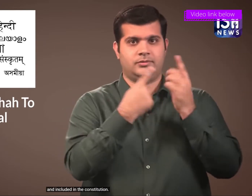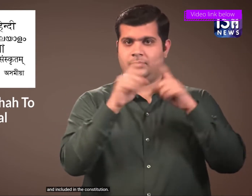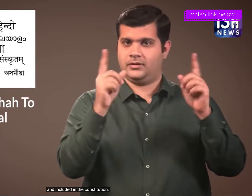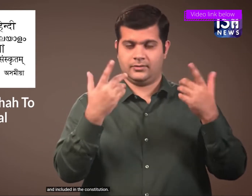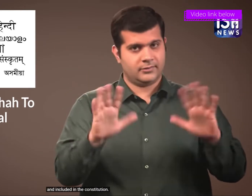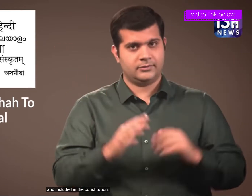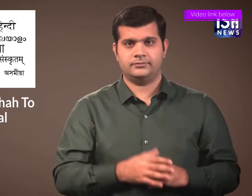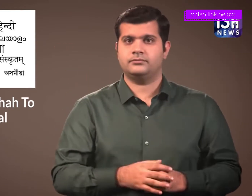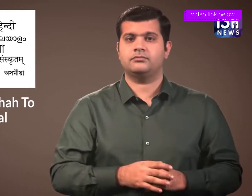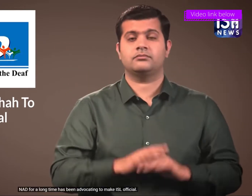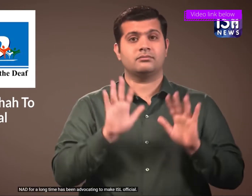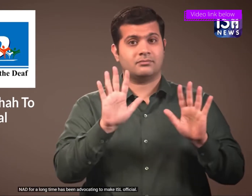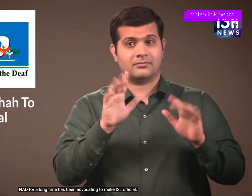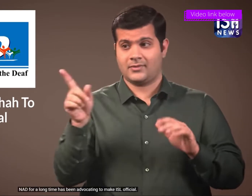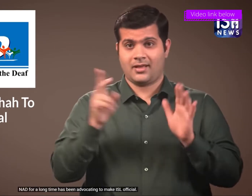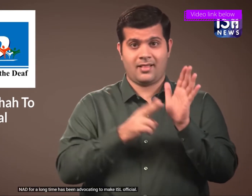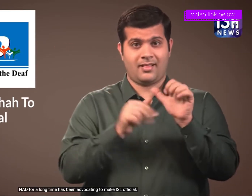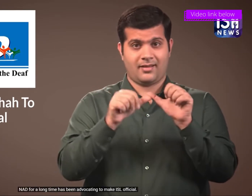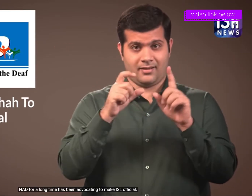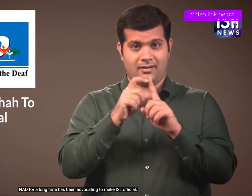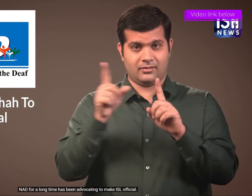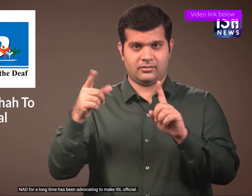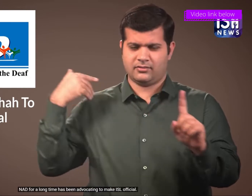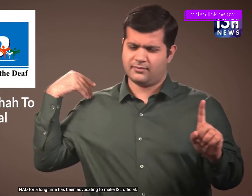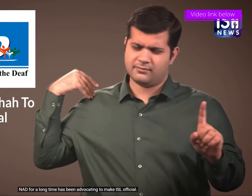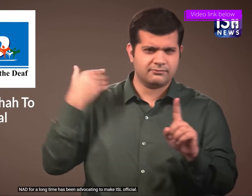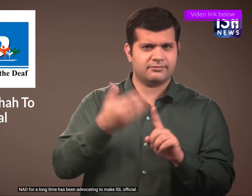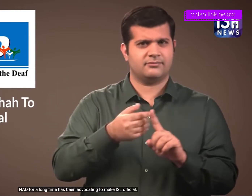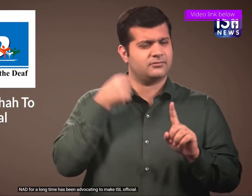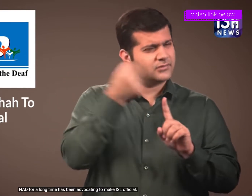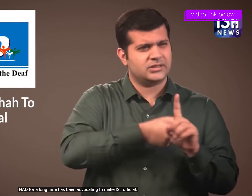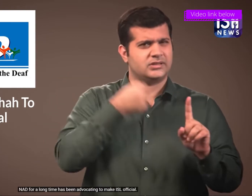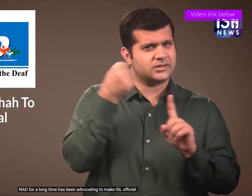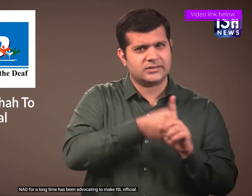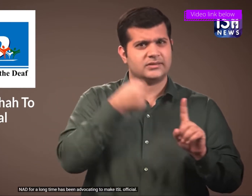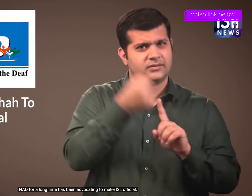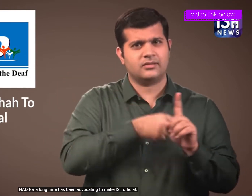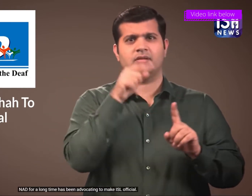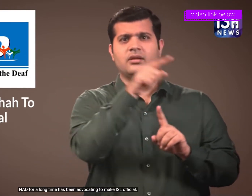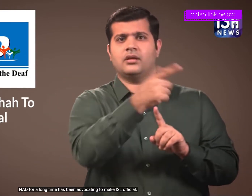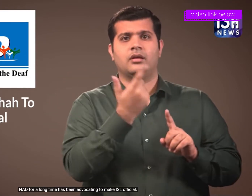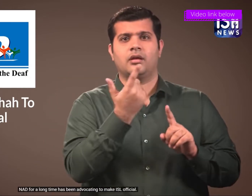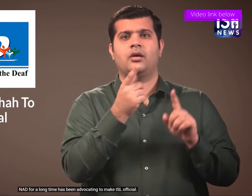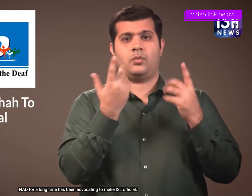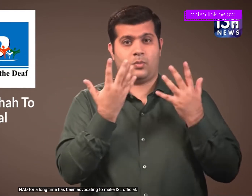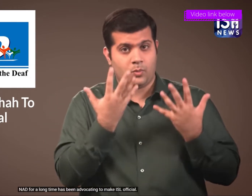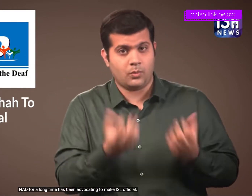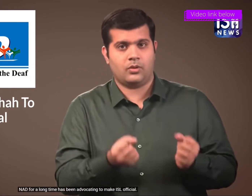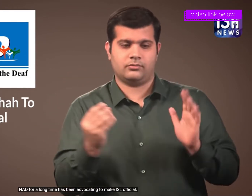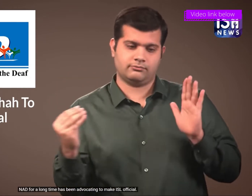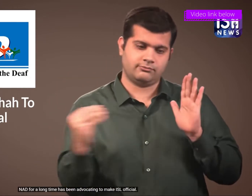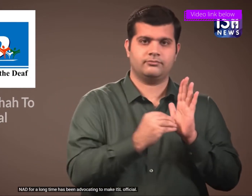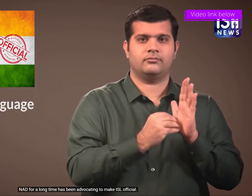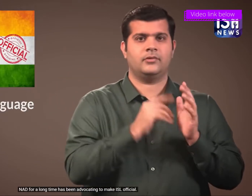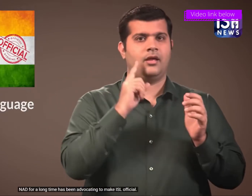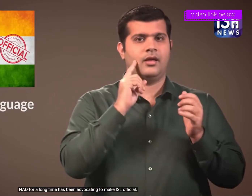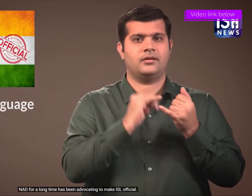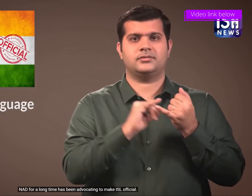and included in the constitution. NED for a long time has been advocating to make ISL official.